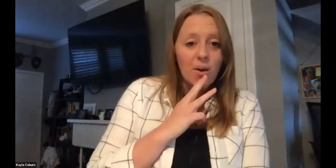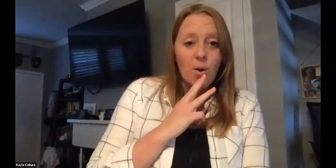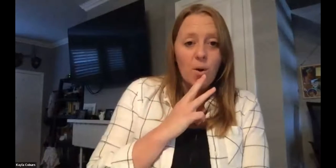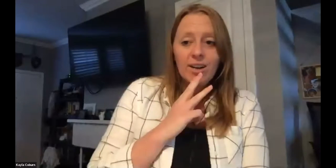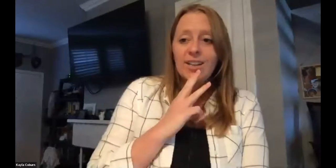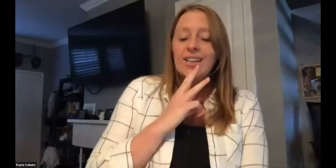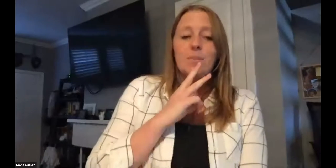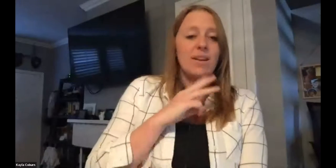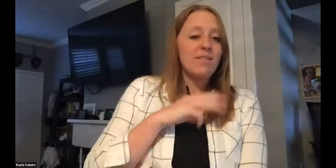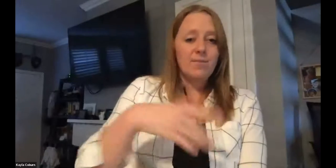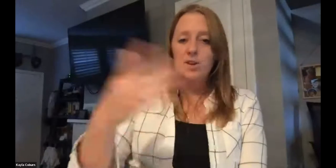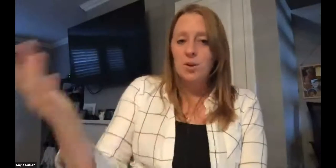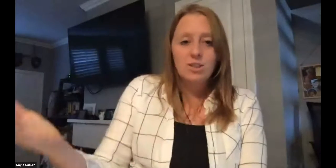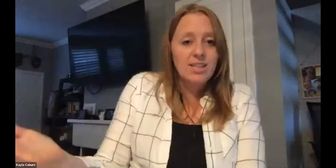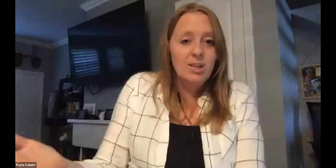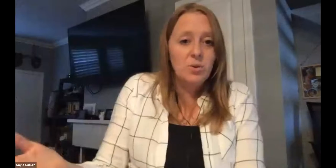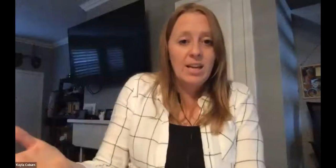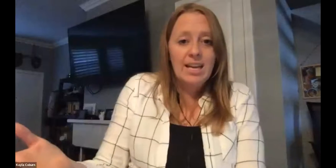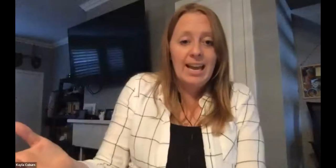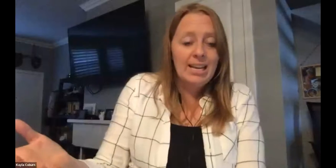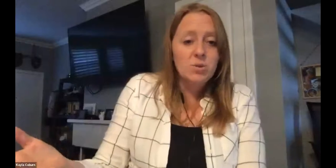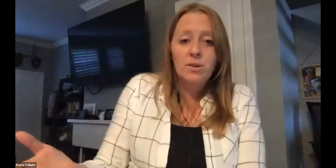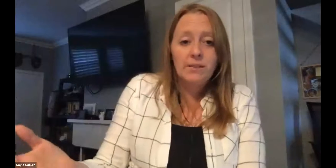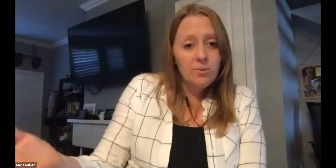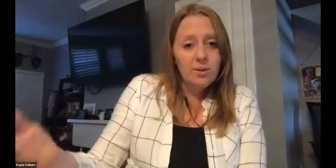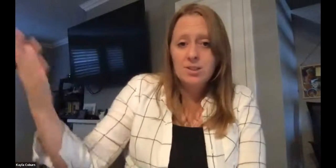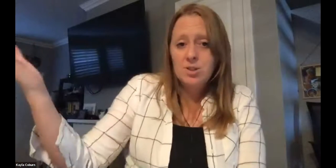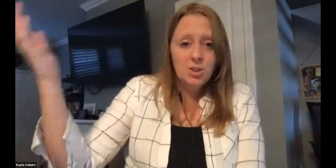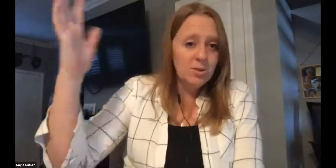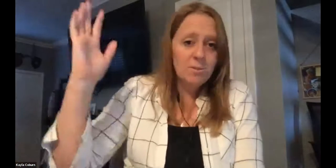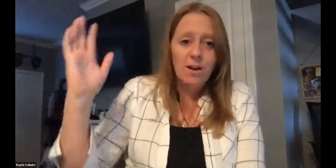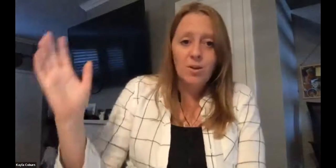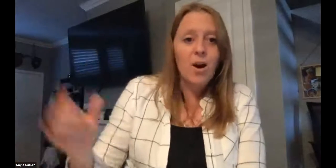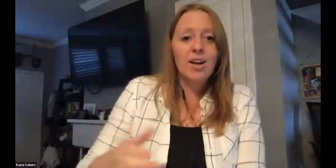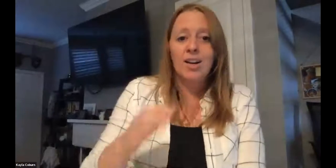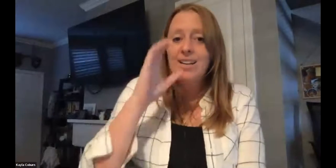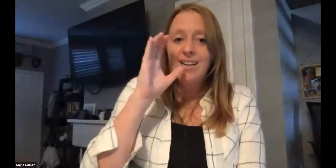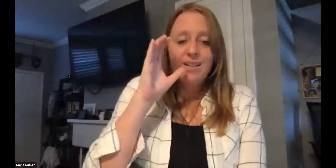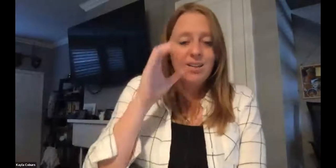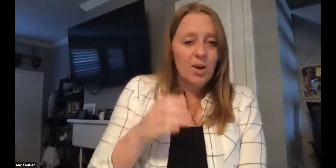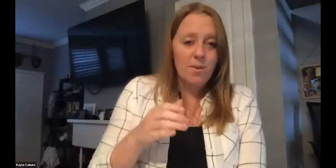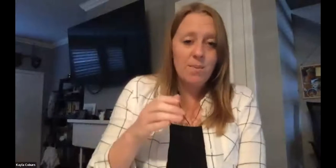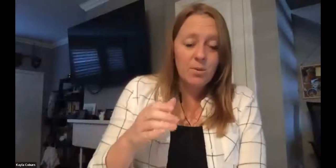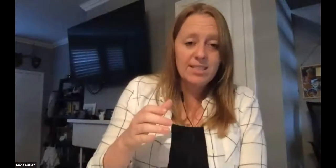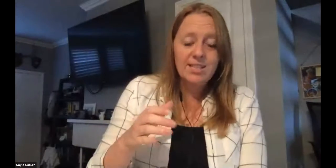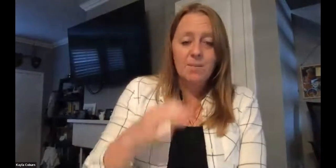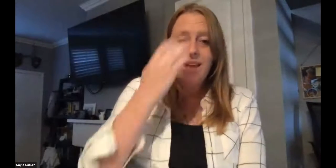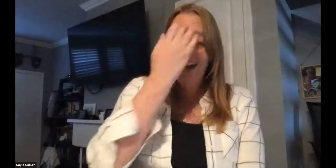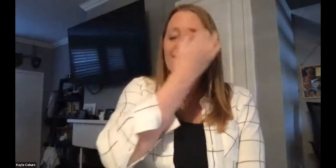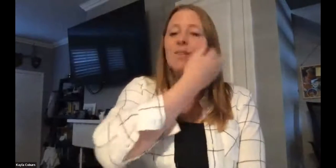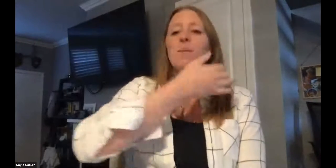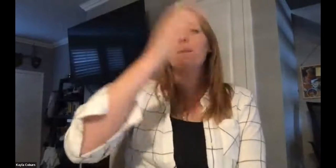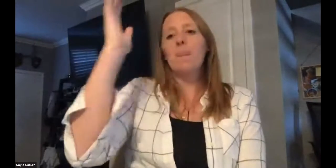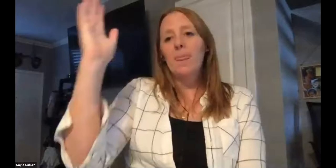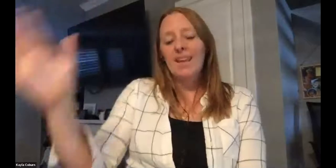can try water. But if, just like drinking any sort of liquids, juice, milk, water, maybe you want to teach them